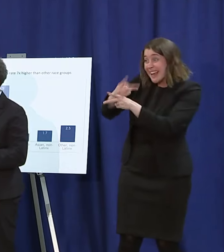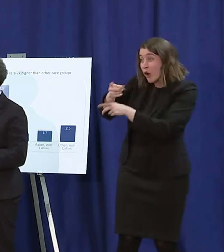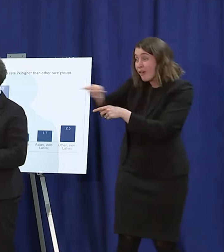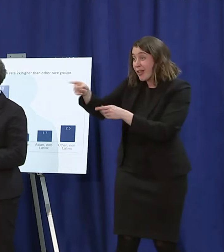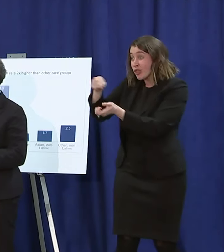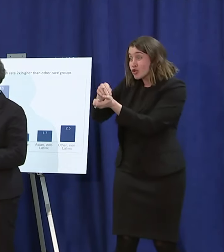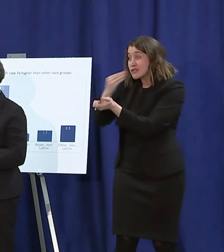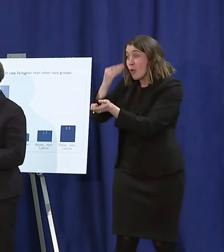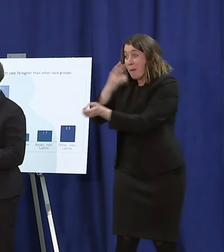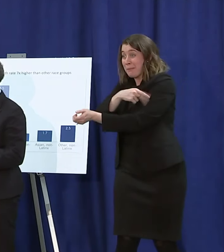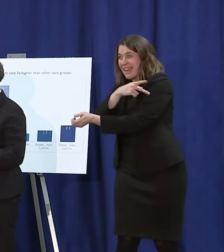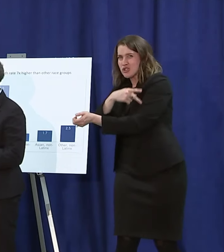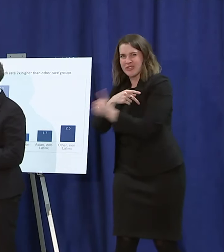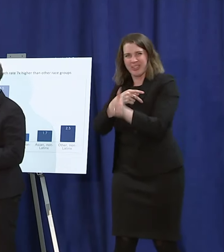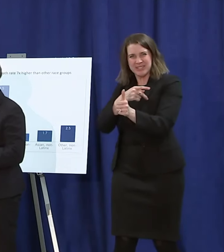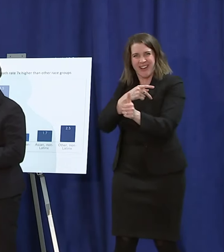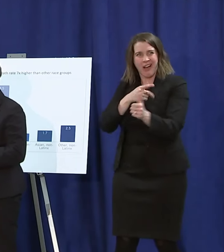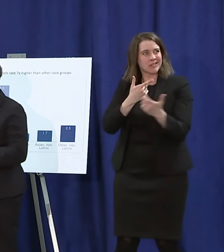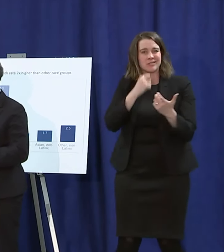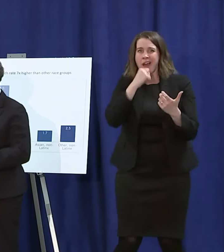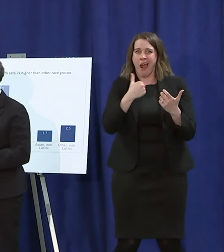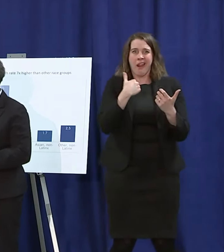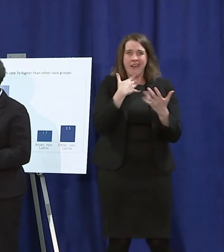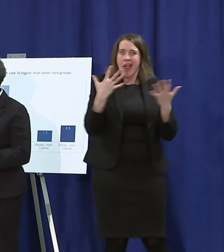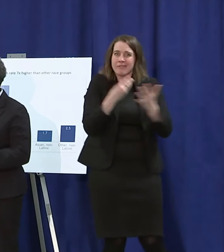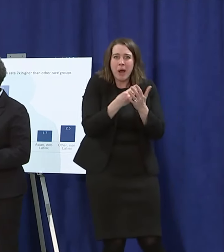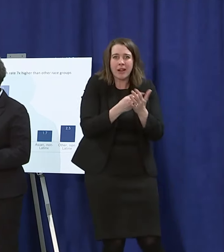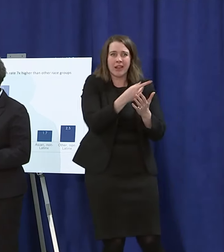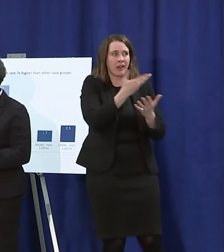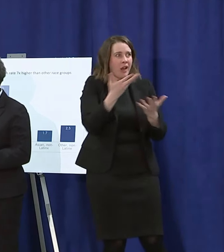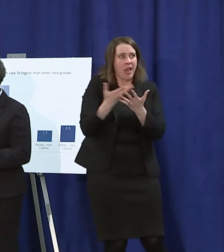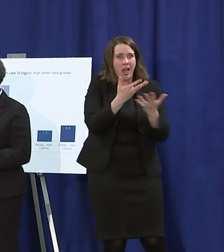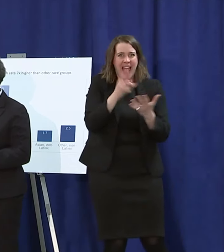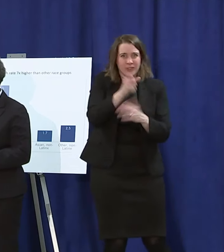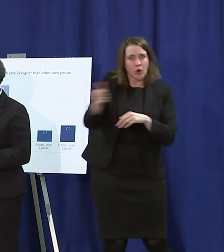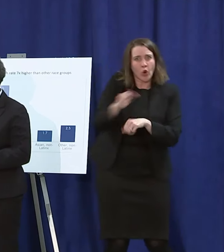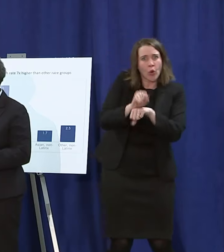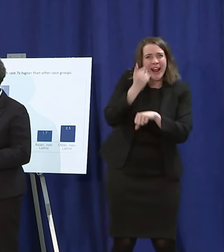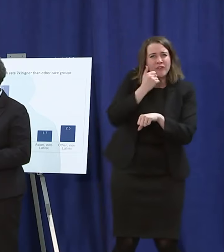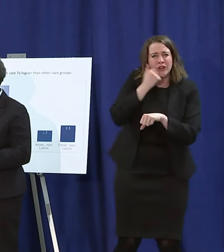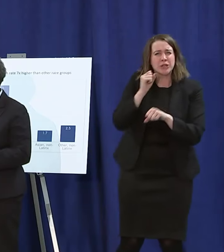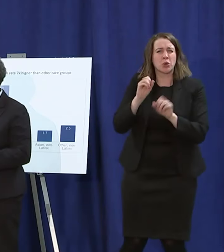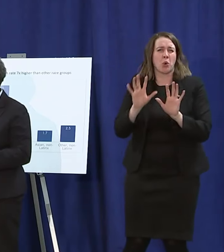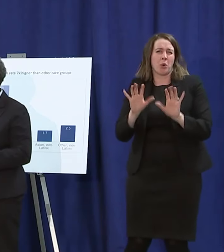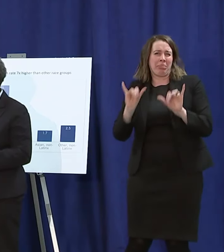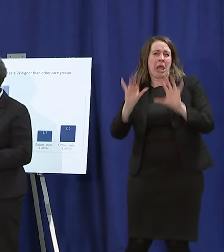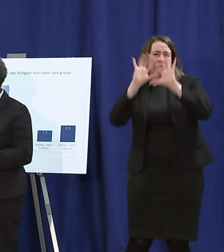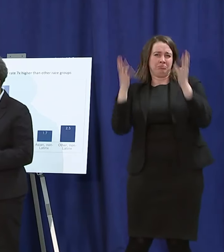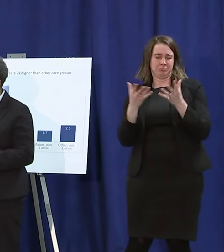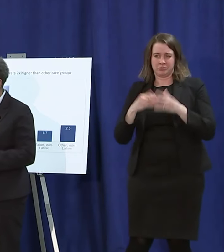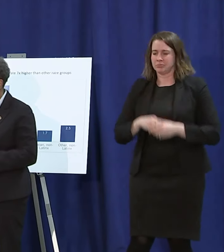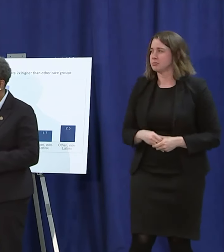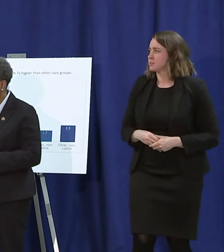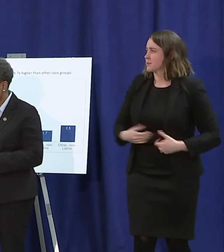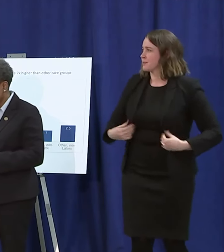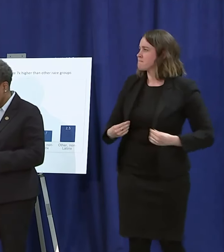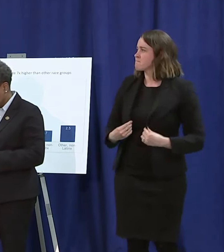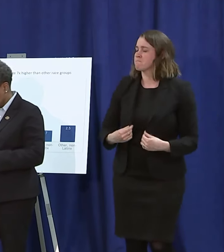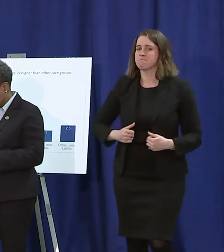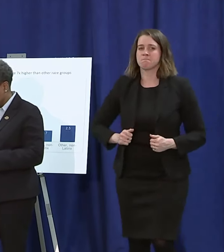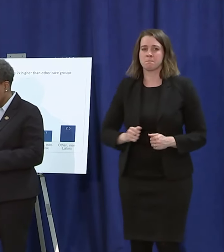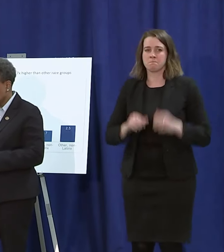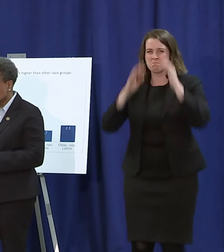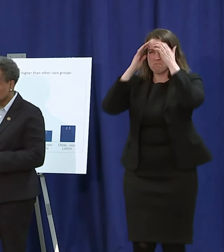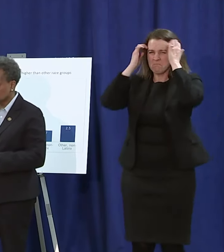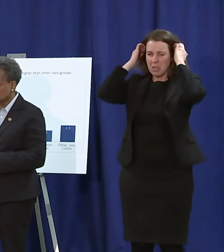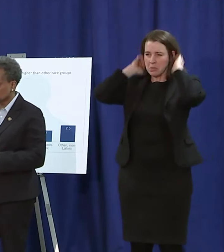about. So. Thank you. Can I? Dr. Hardy, yes, Yeah, thank you very much. That was great. Just to fill in a little bit more detail around the isolation and